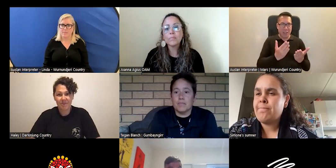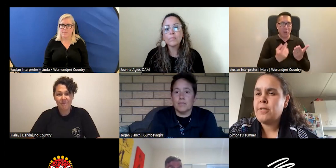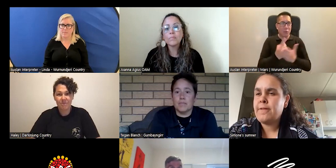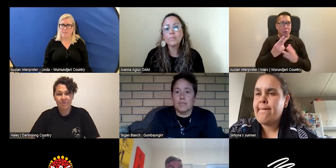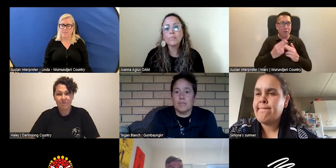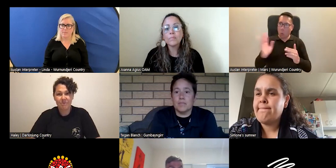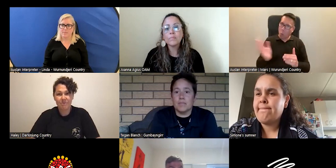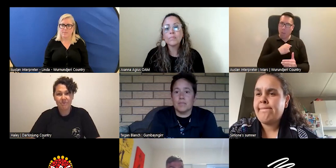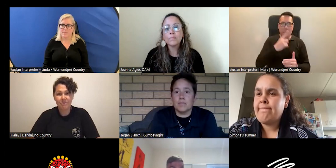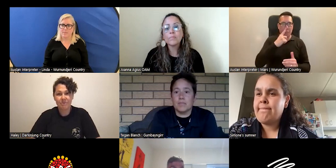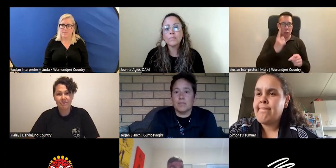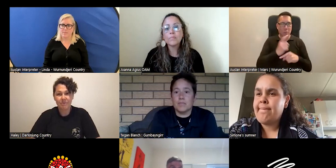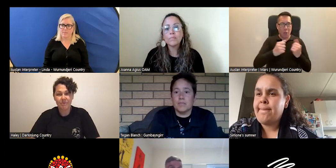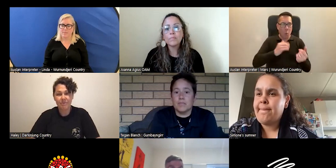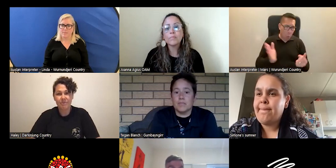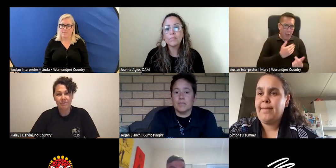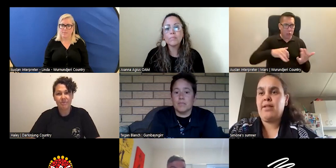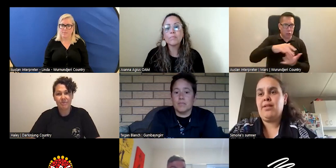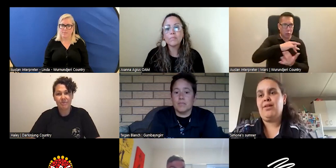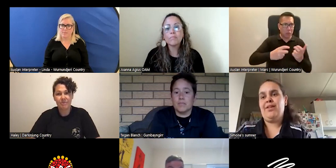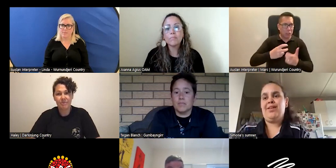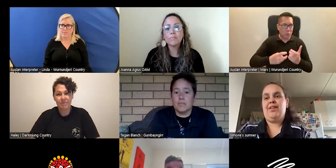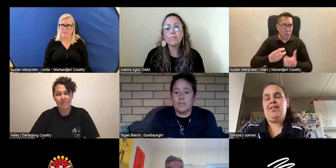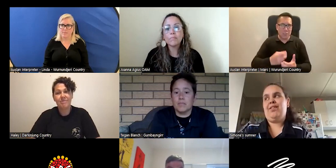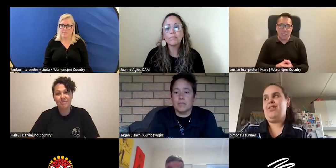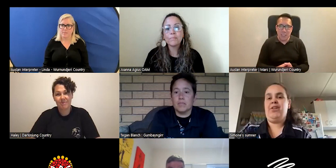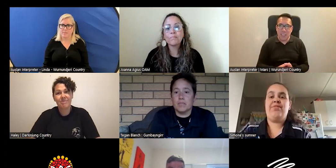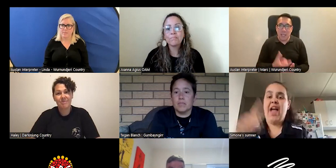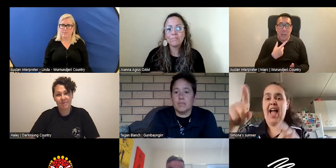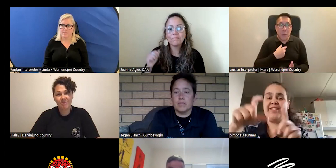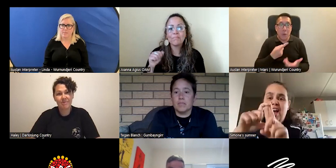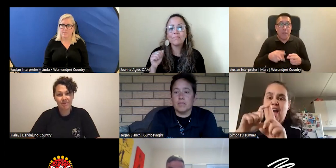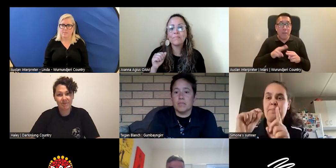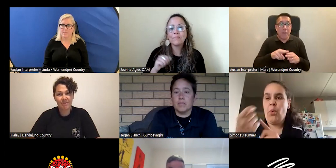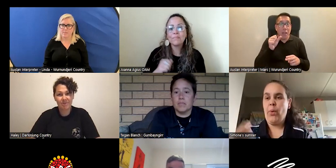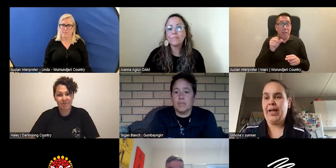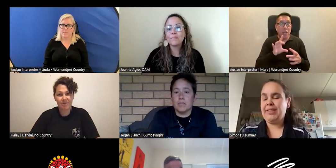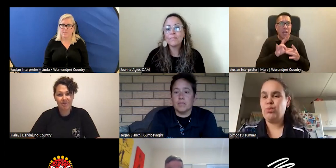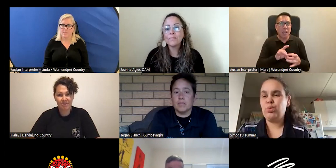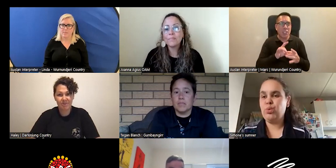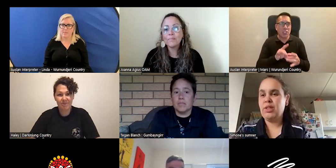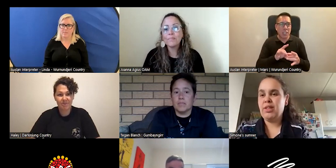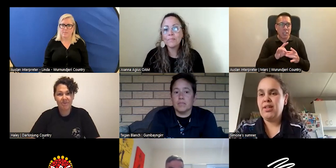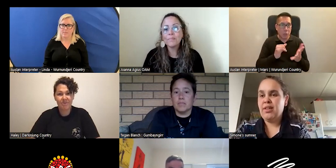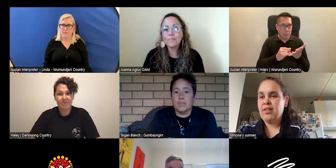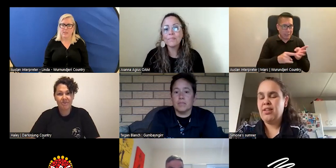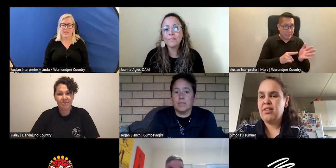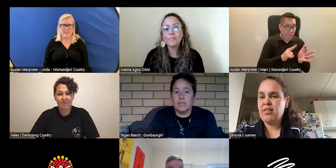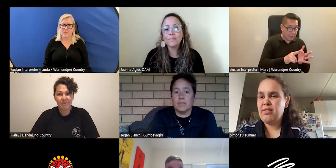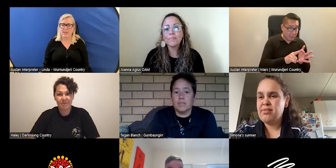to speak around all of our social issues. Because then if you get a connection between, state and federal.